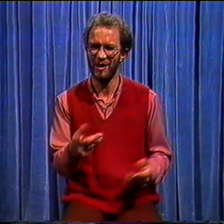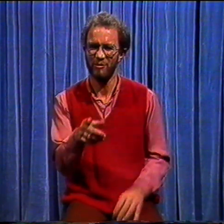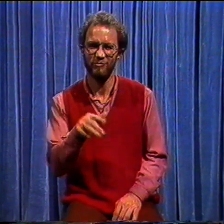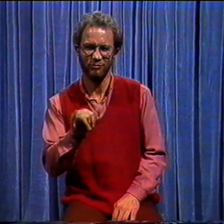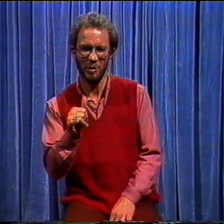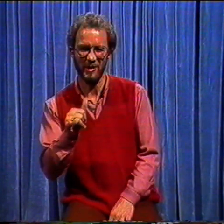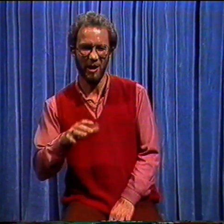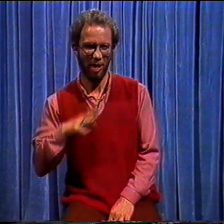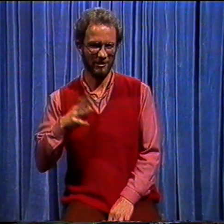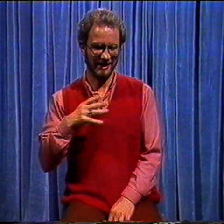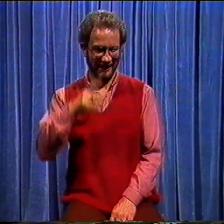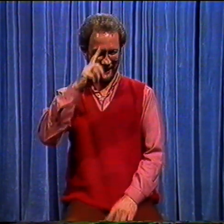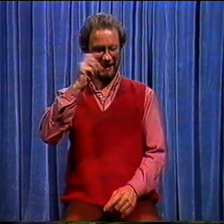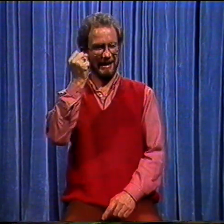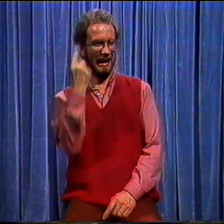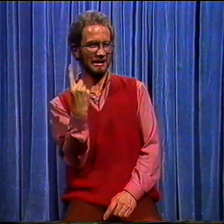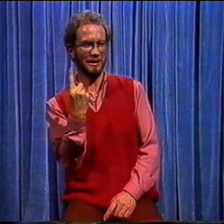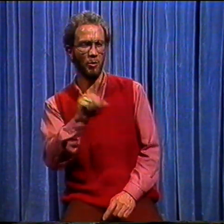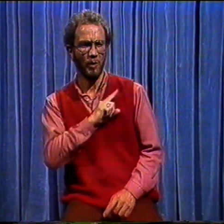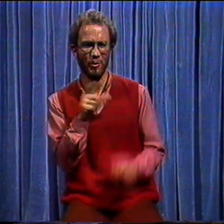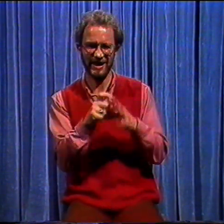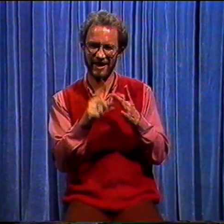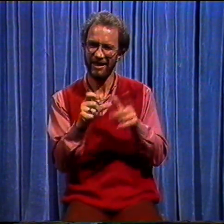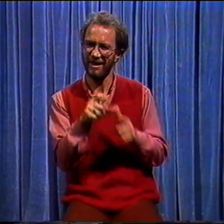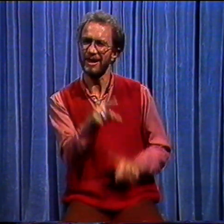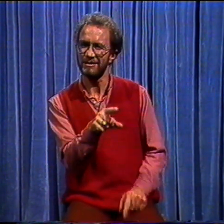Well, you've probably already guessed why we did that.